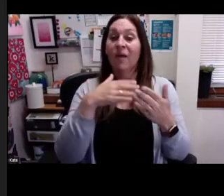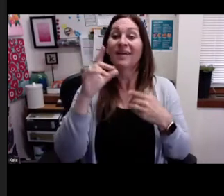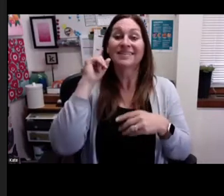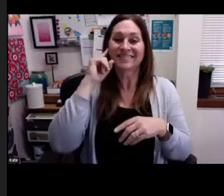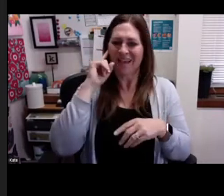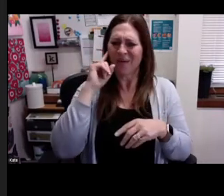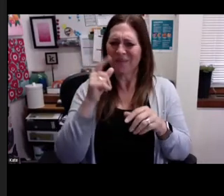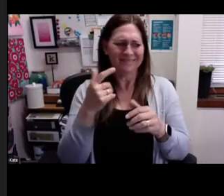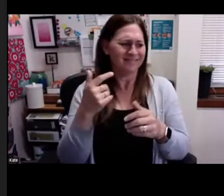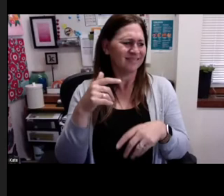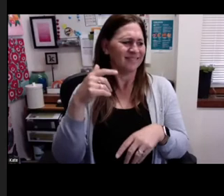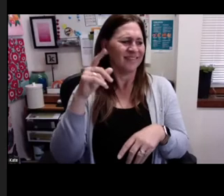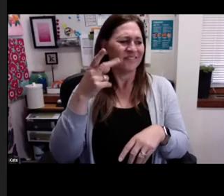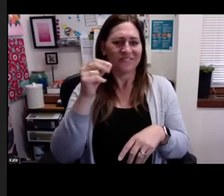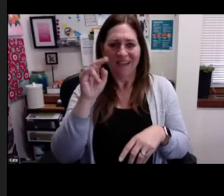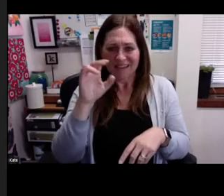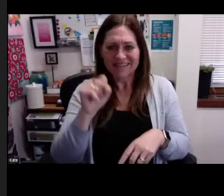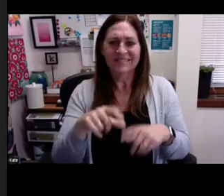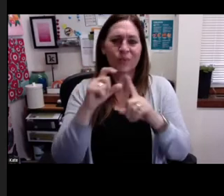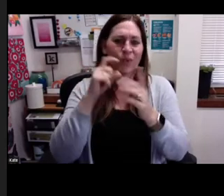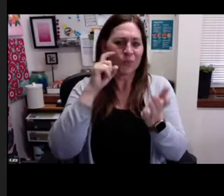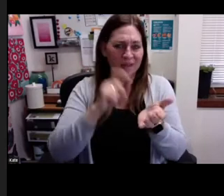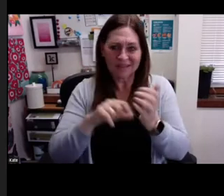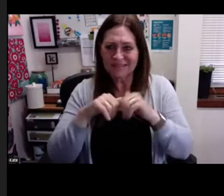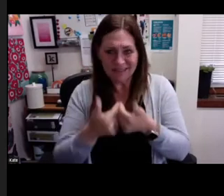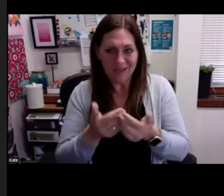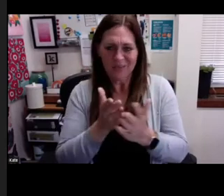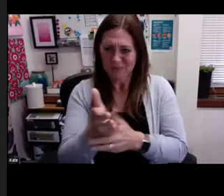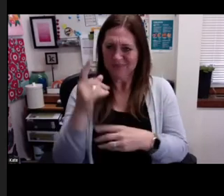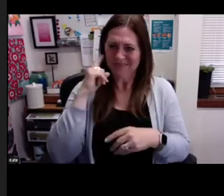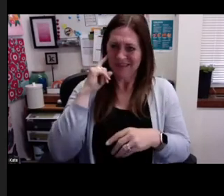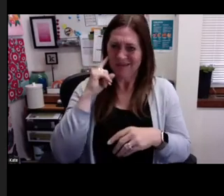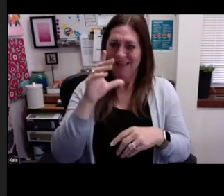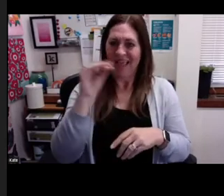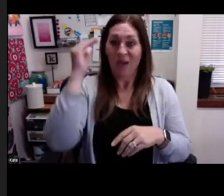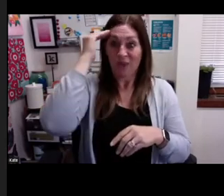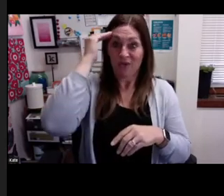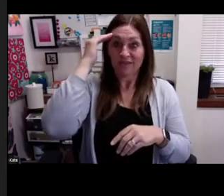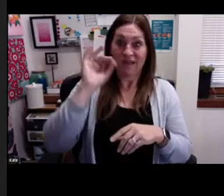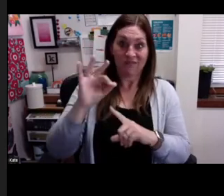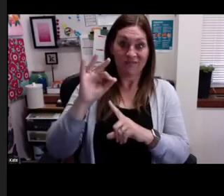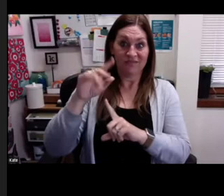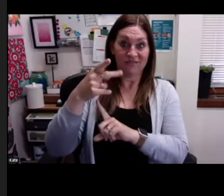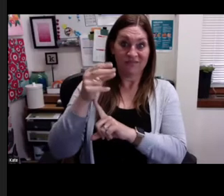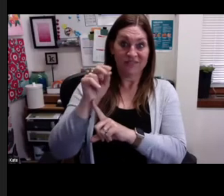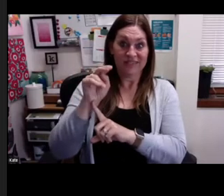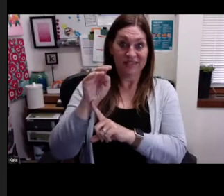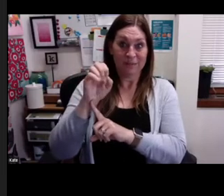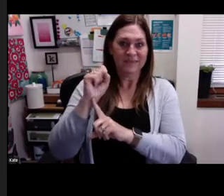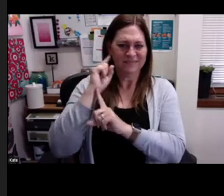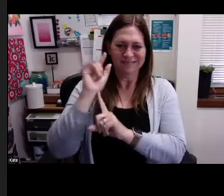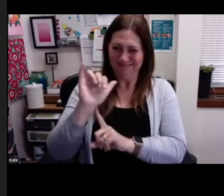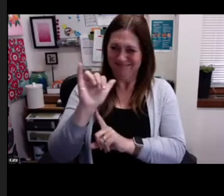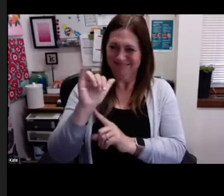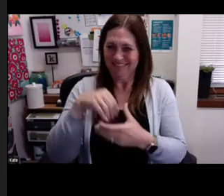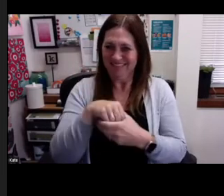Okay, so anyway, sound and phonics, word recognition, all of those are through